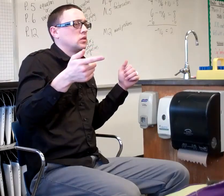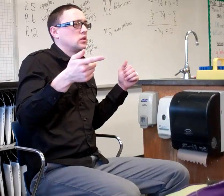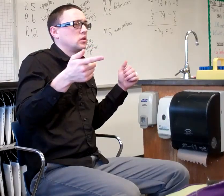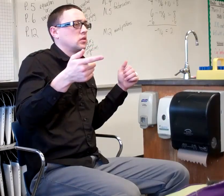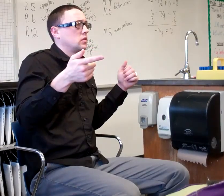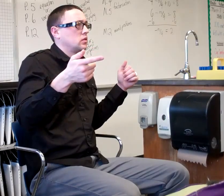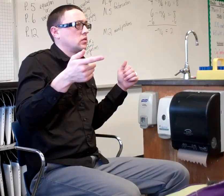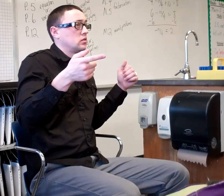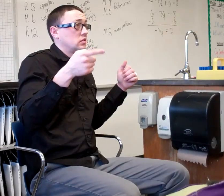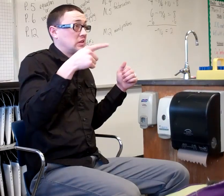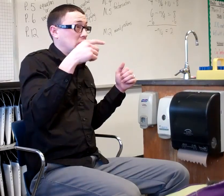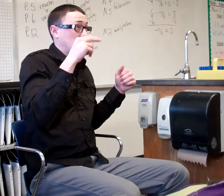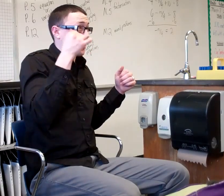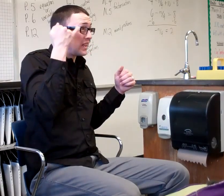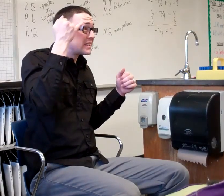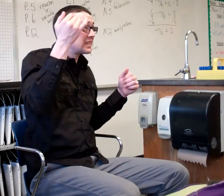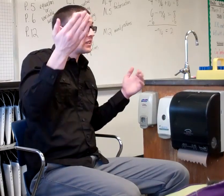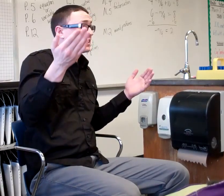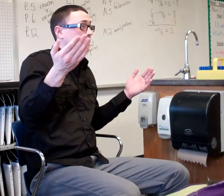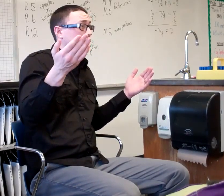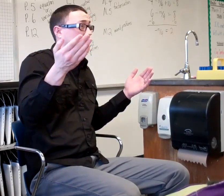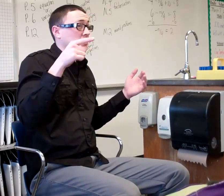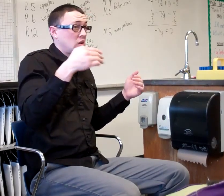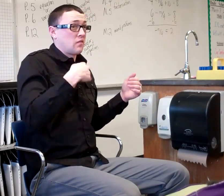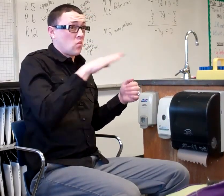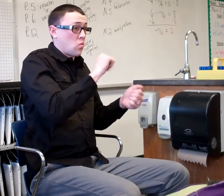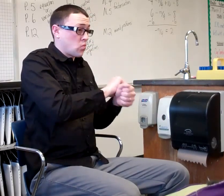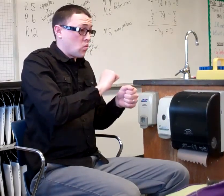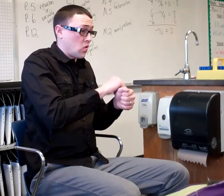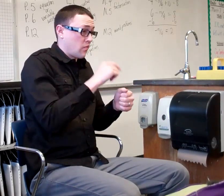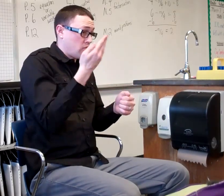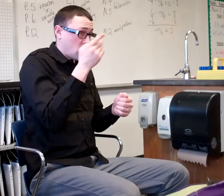Have no clue? Got your work in front of you?